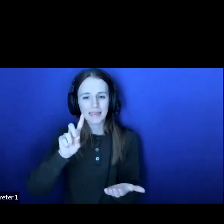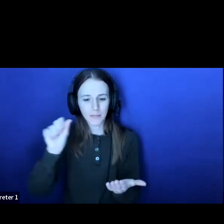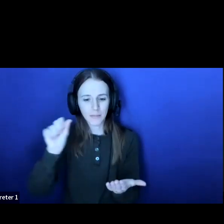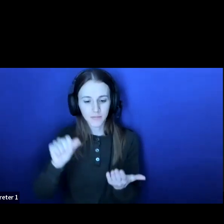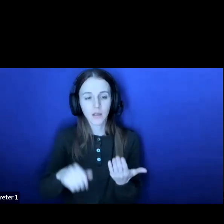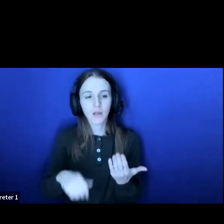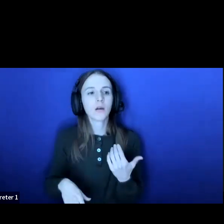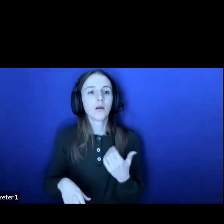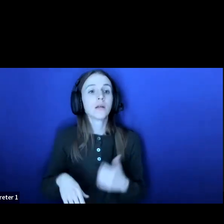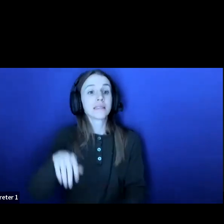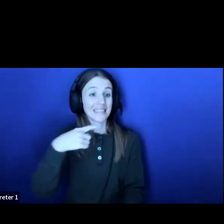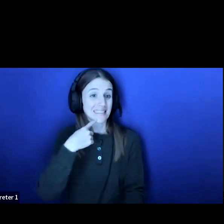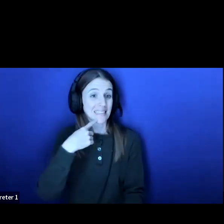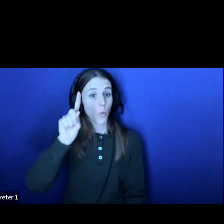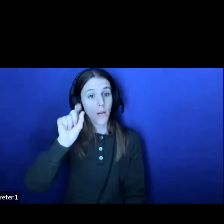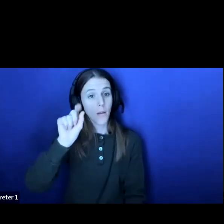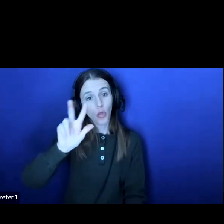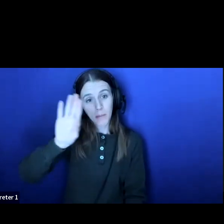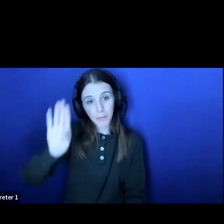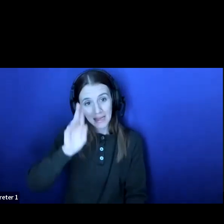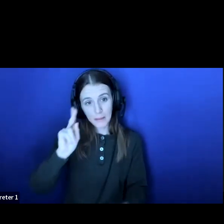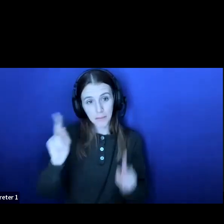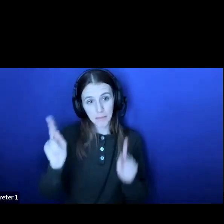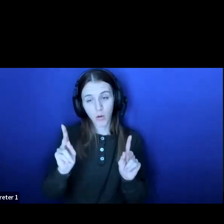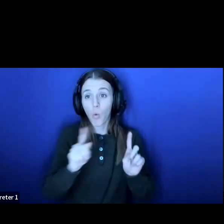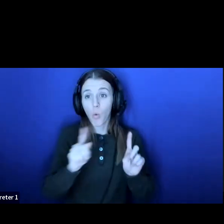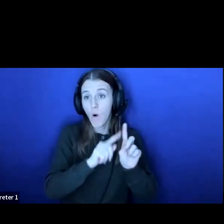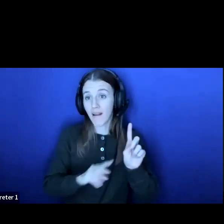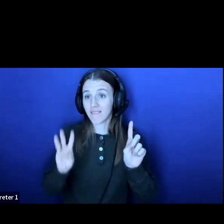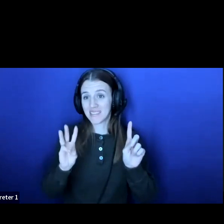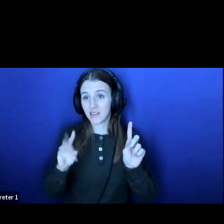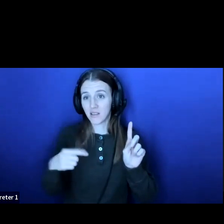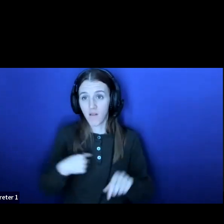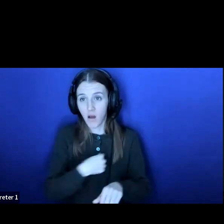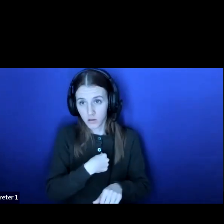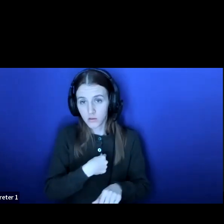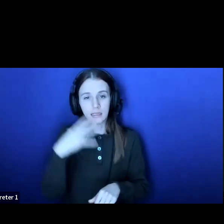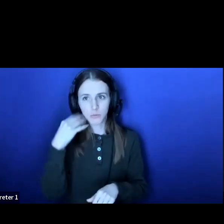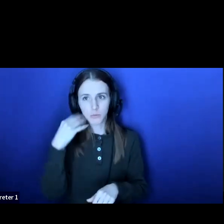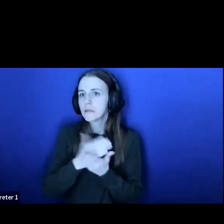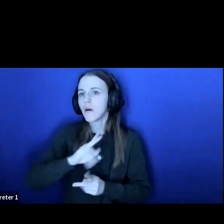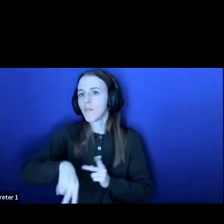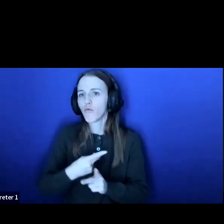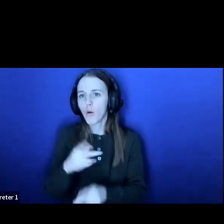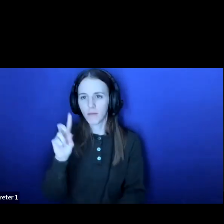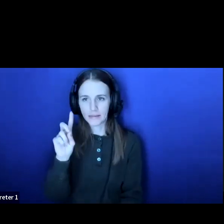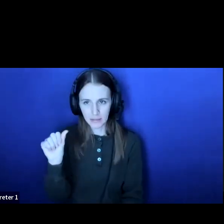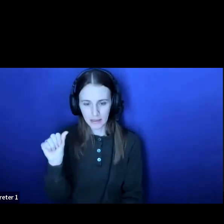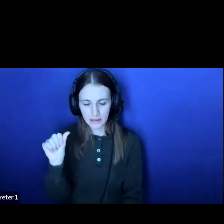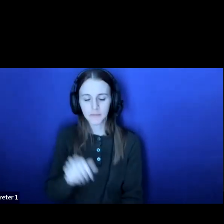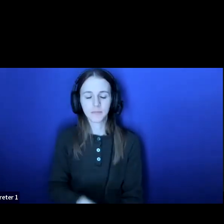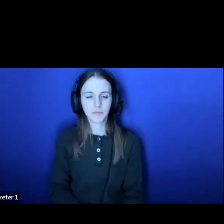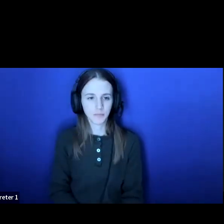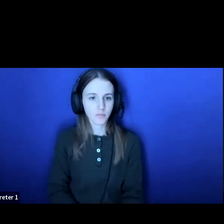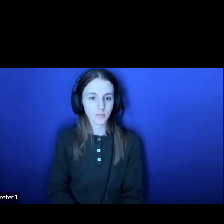billion people, or 1 in 6 among us, experience some form of disability. It also includes that 1 in